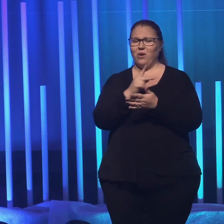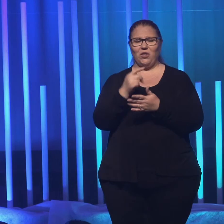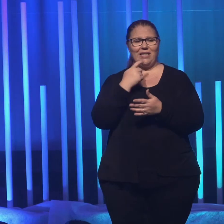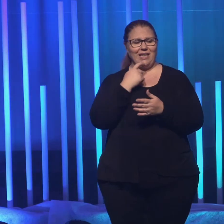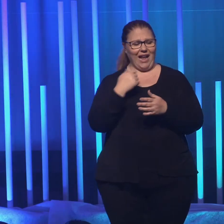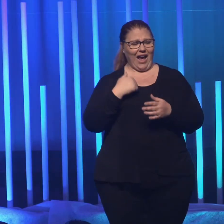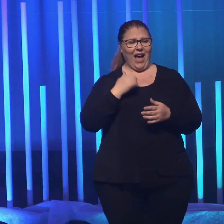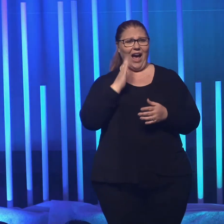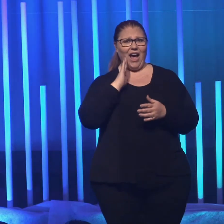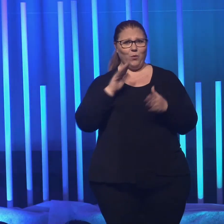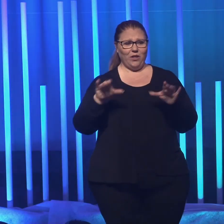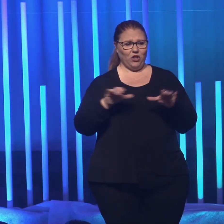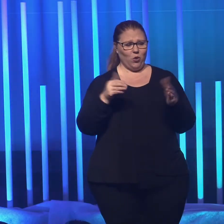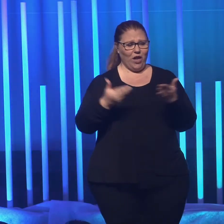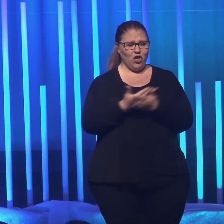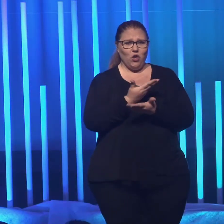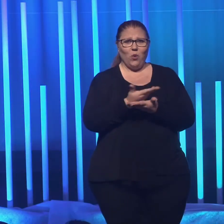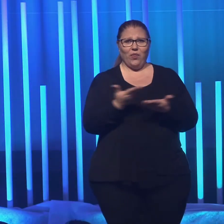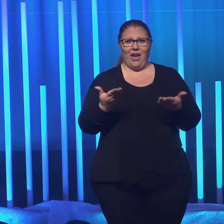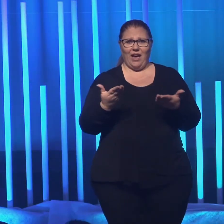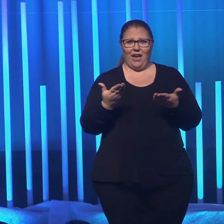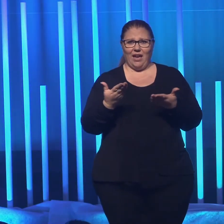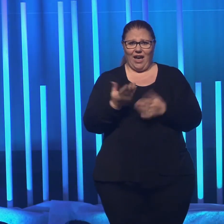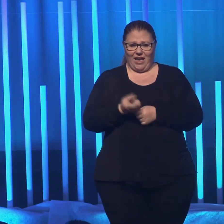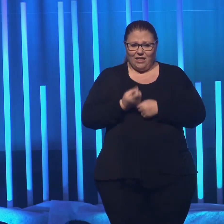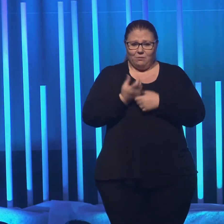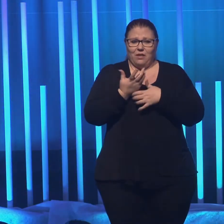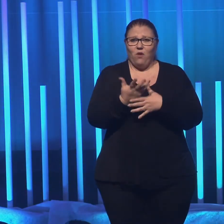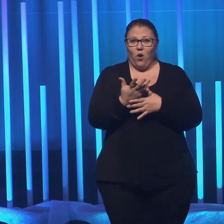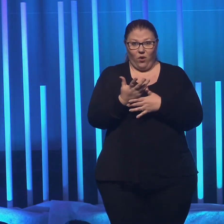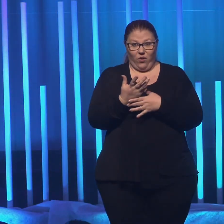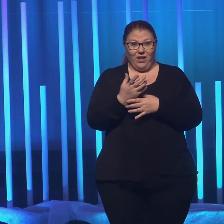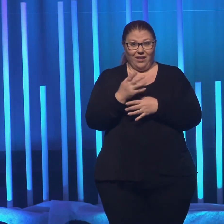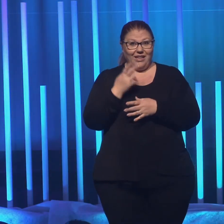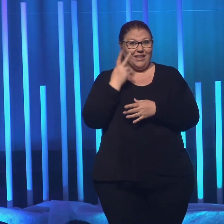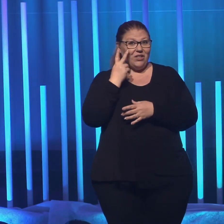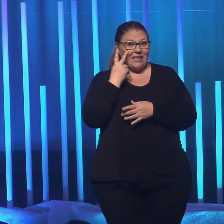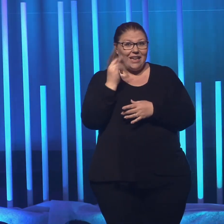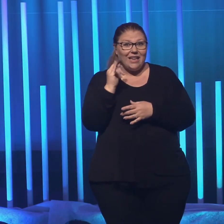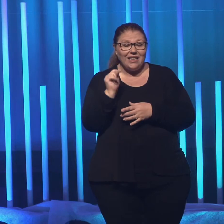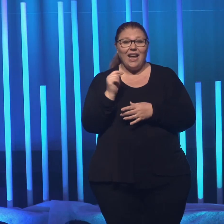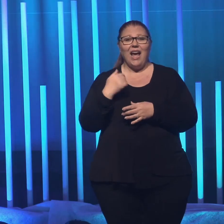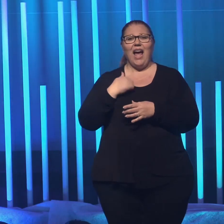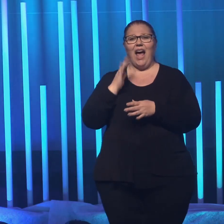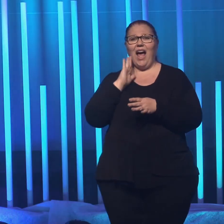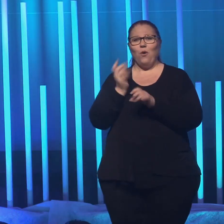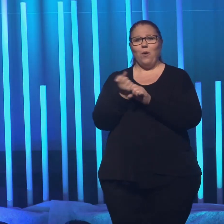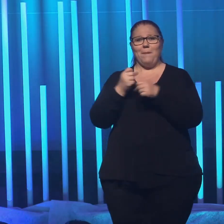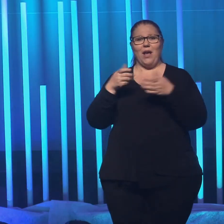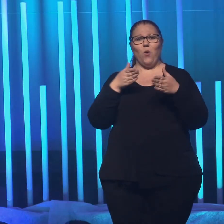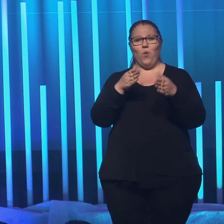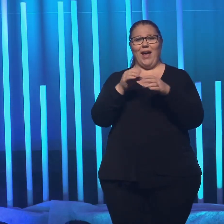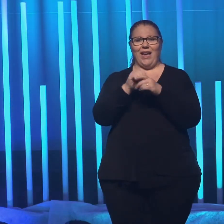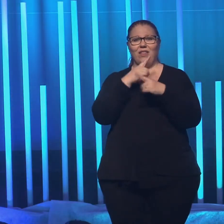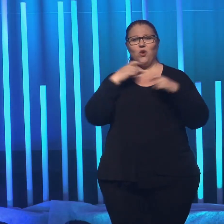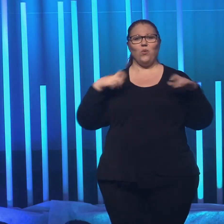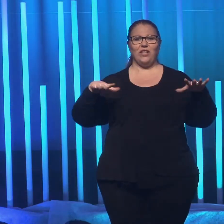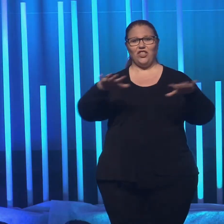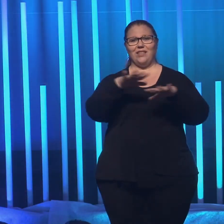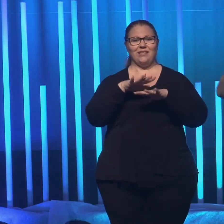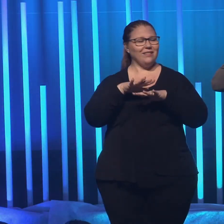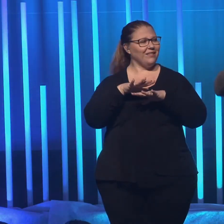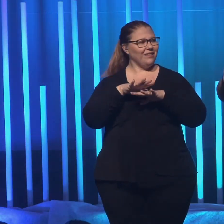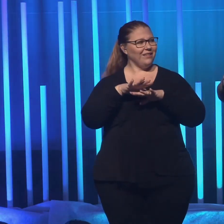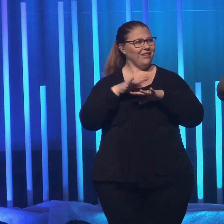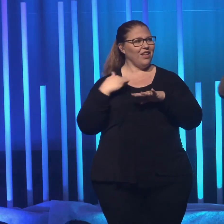to do a new thing, and it springs forth. Do you not perceive it? I will make a way in the wilderness and in the desert.